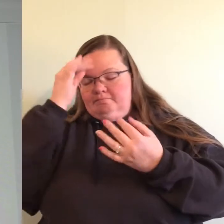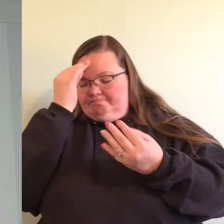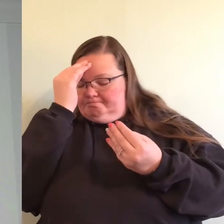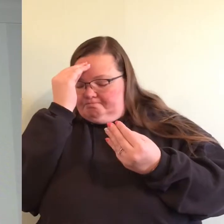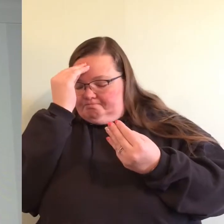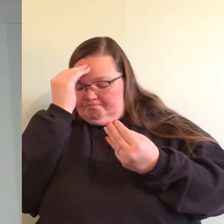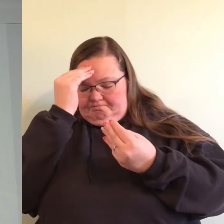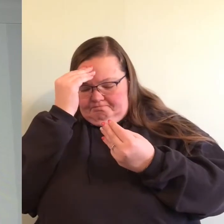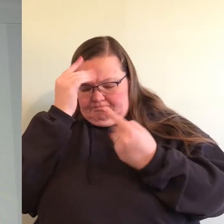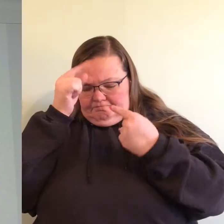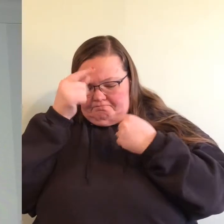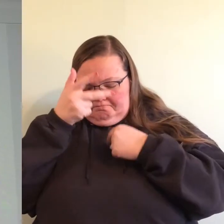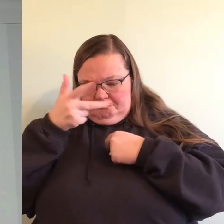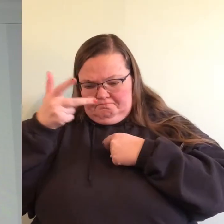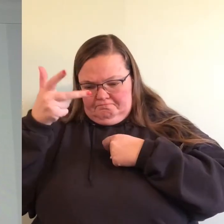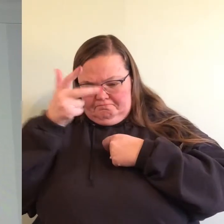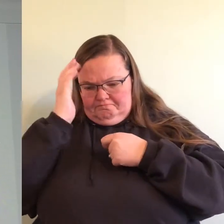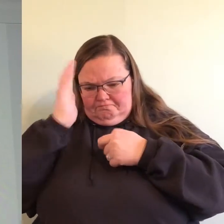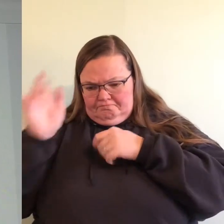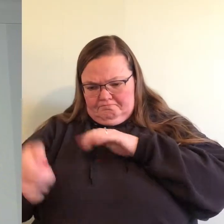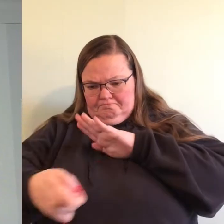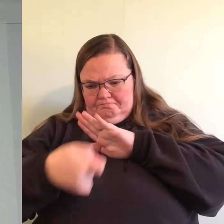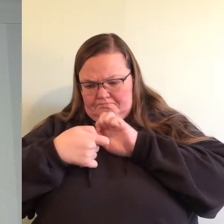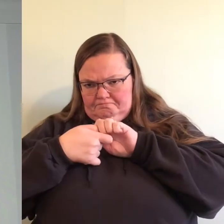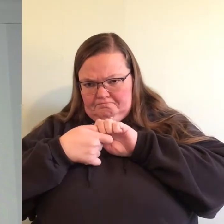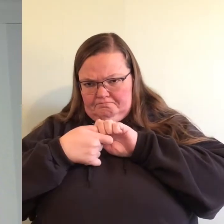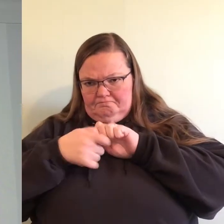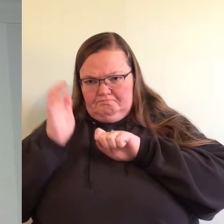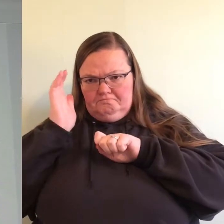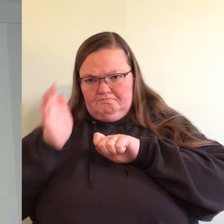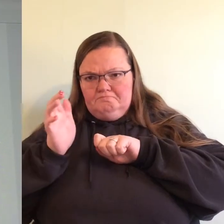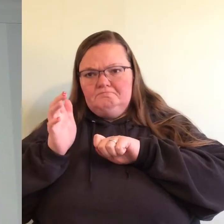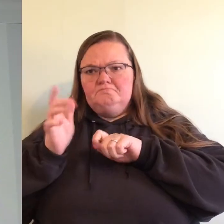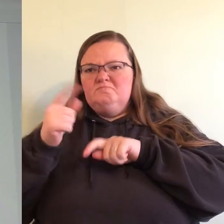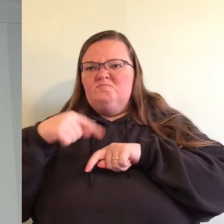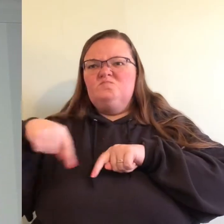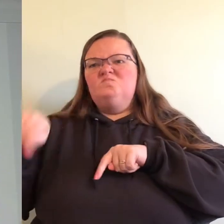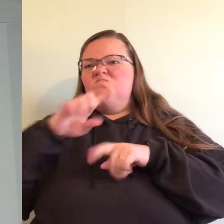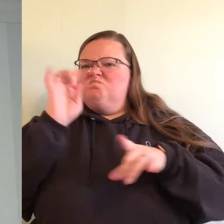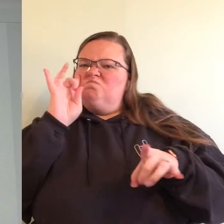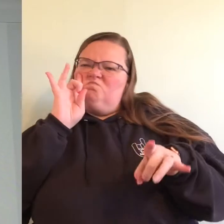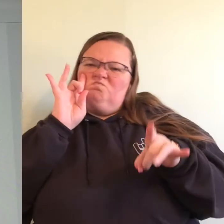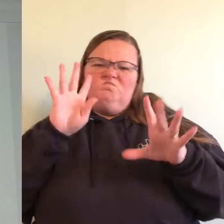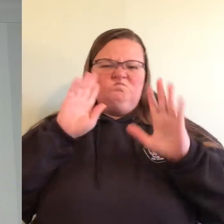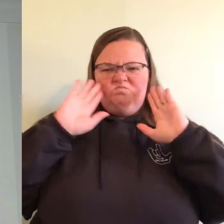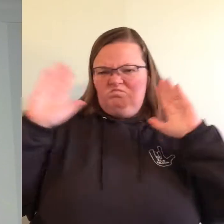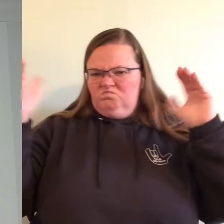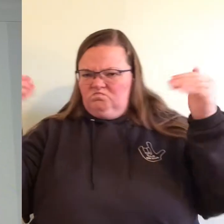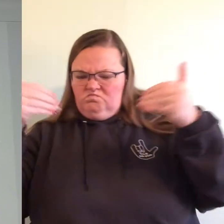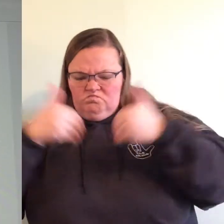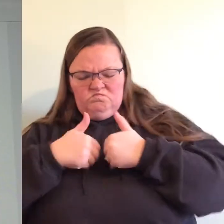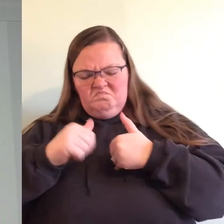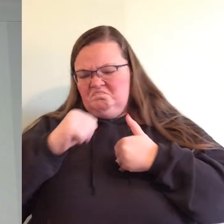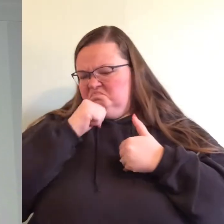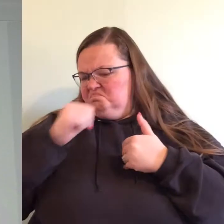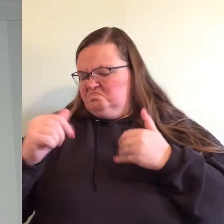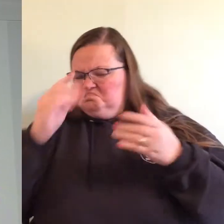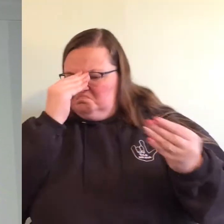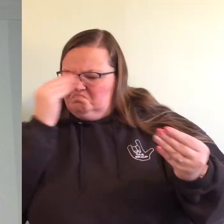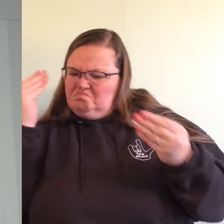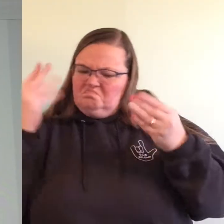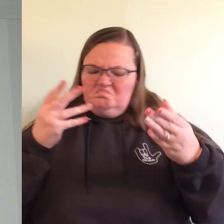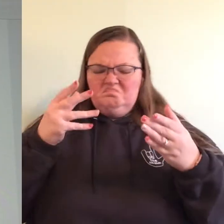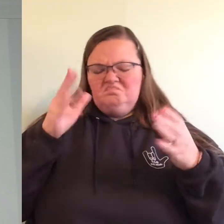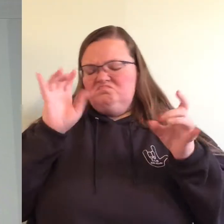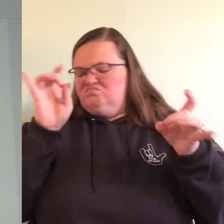to himself, "I'll pay you all out for this, you pack of suck-ups,